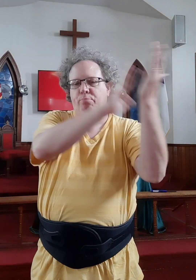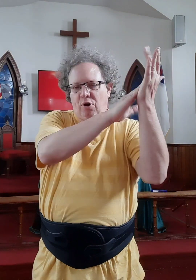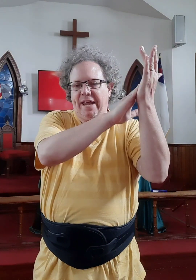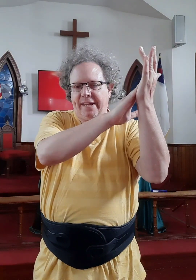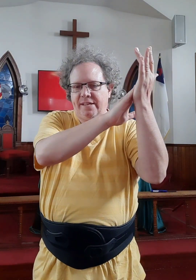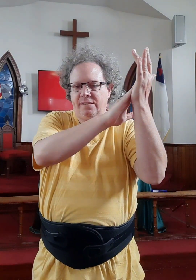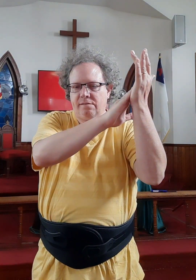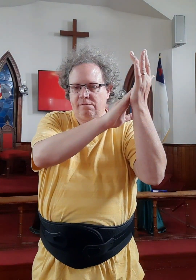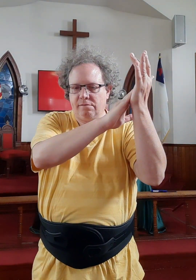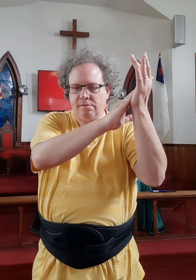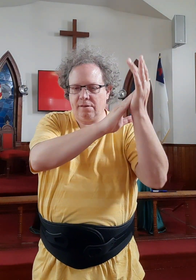praise